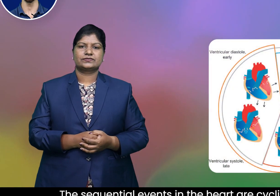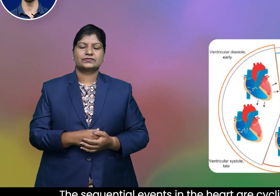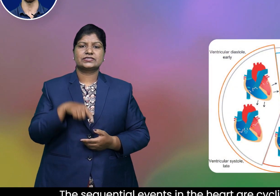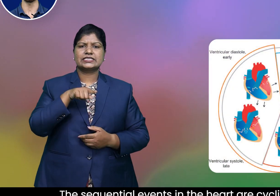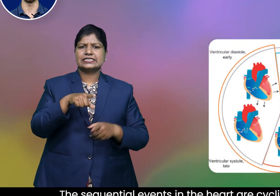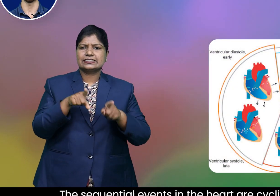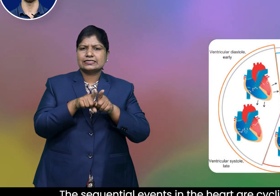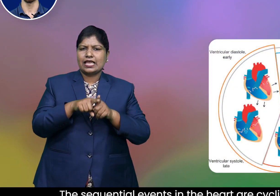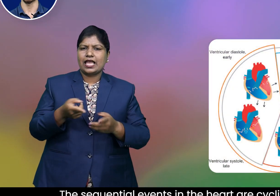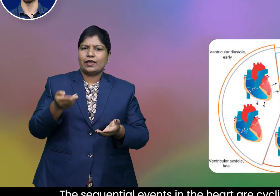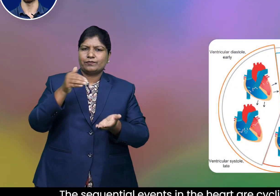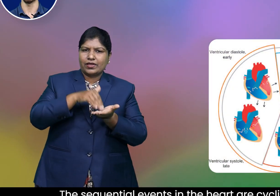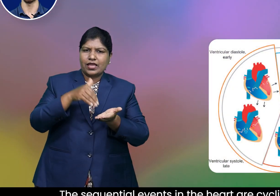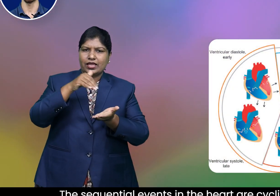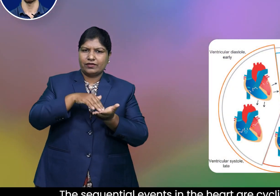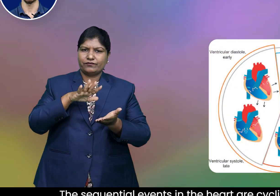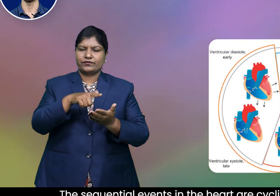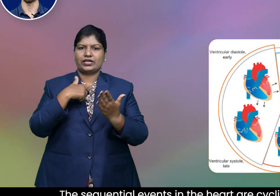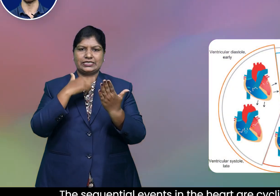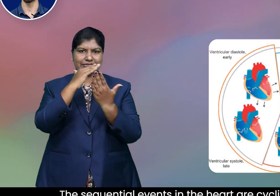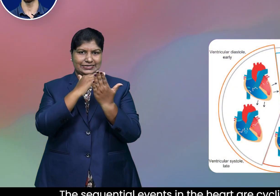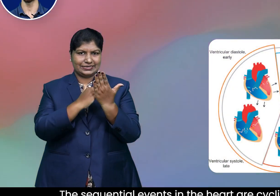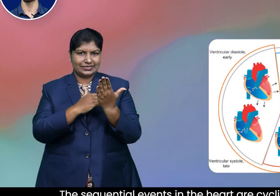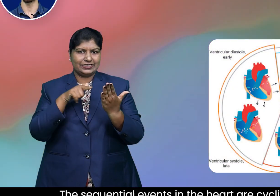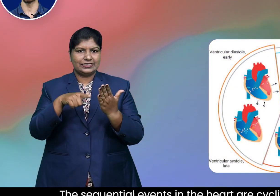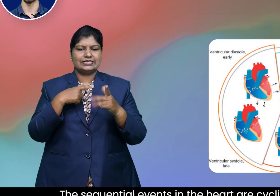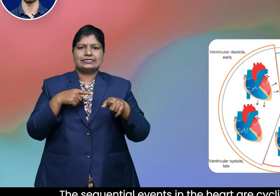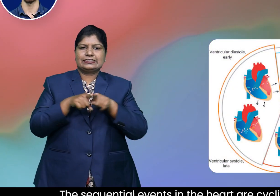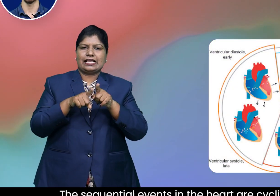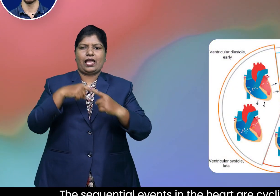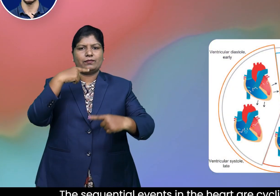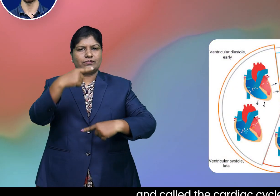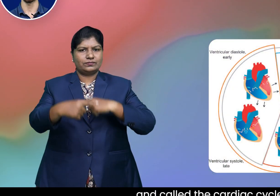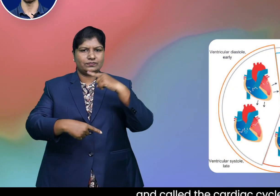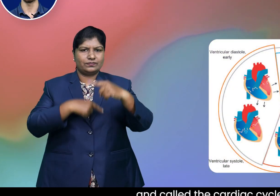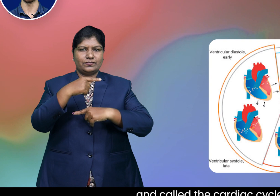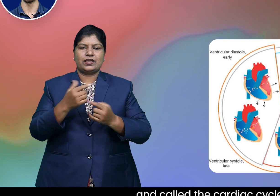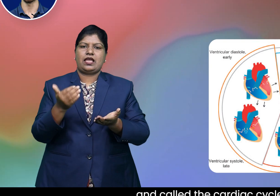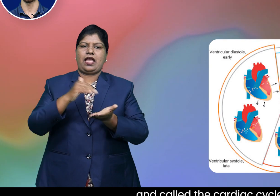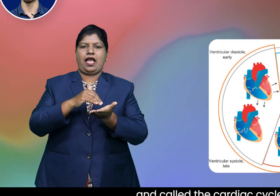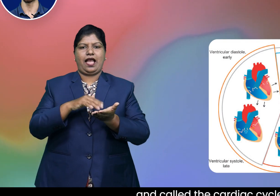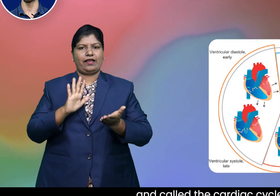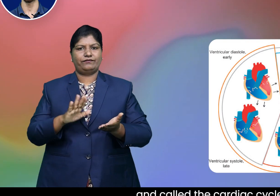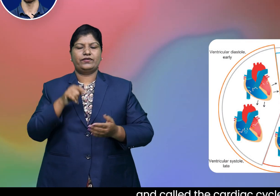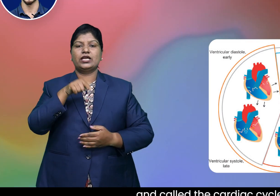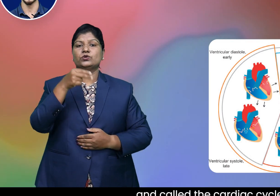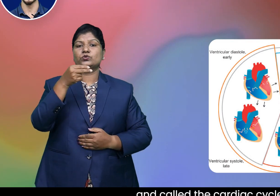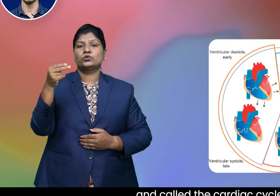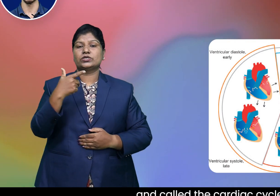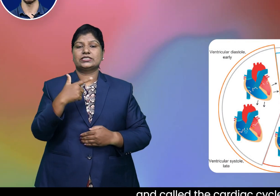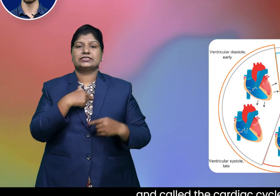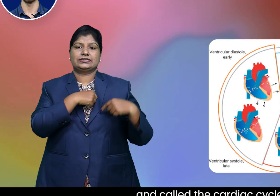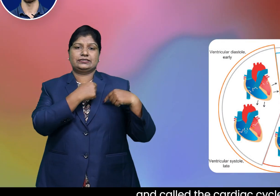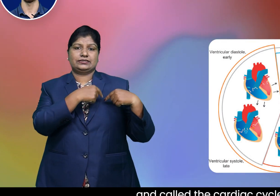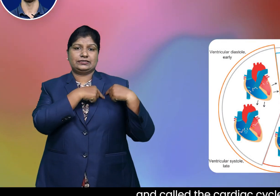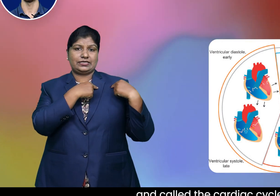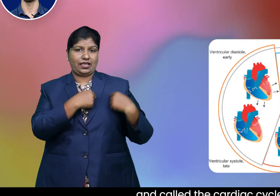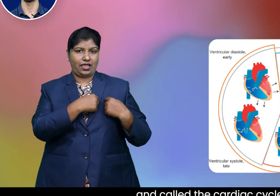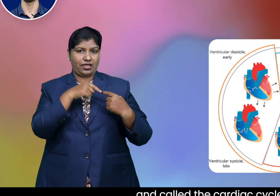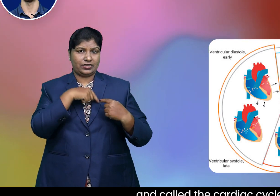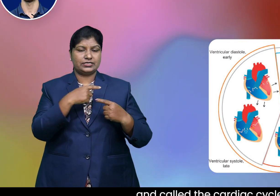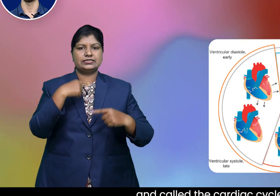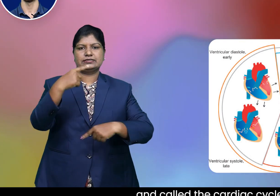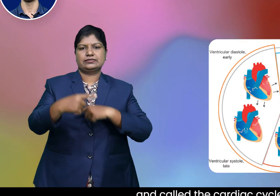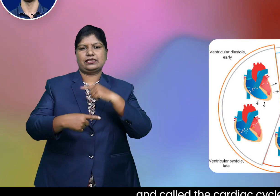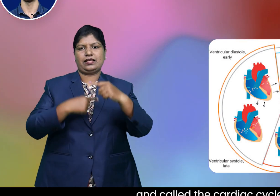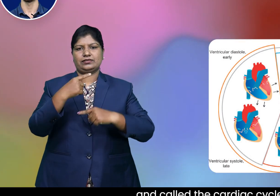The sequential events in the heart are cyclically repeated and called the cardiac cycle.